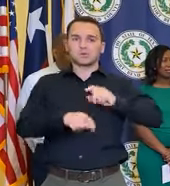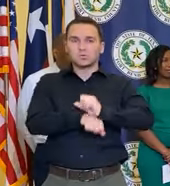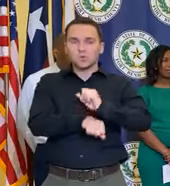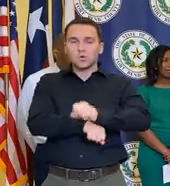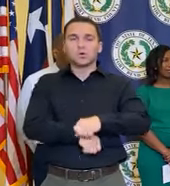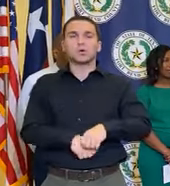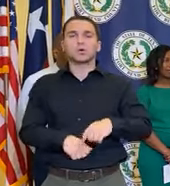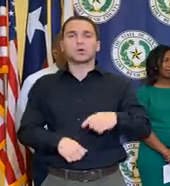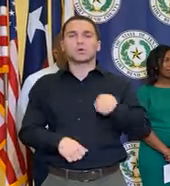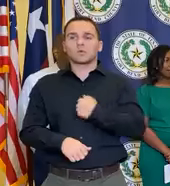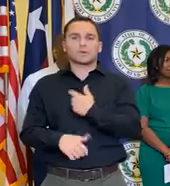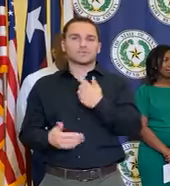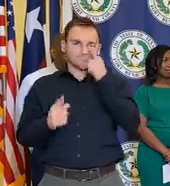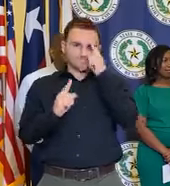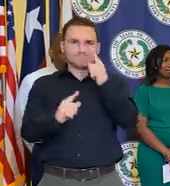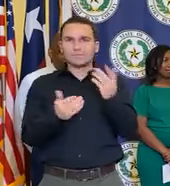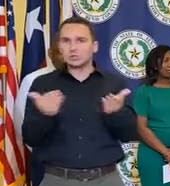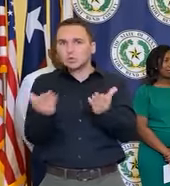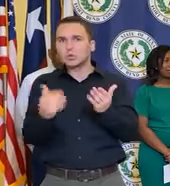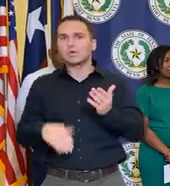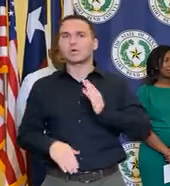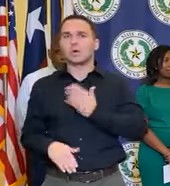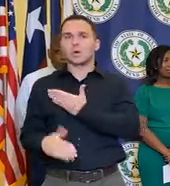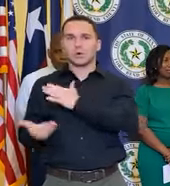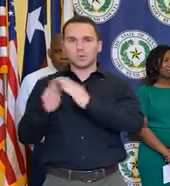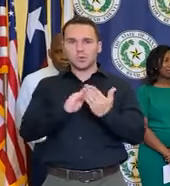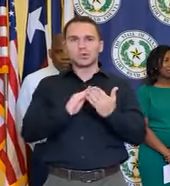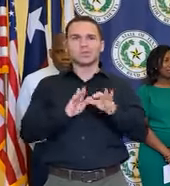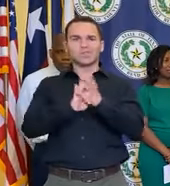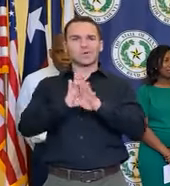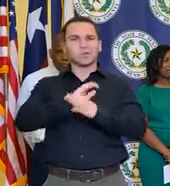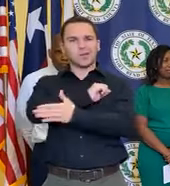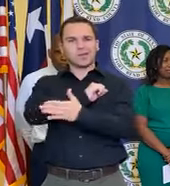to serve and make Fort Bend County continue to be a better place for our residents. Thank you.